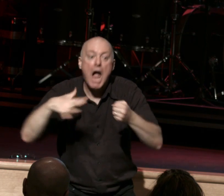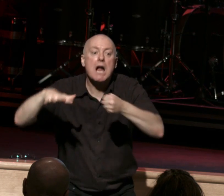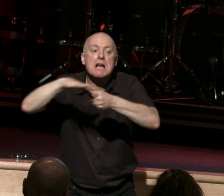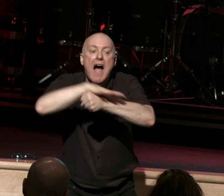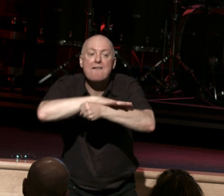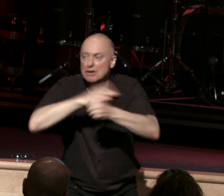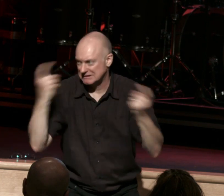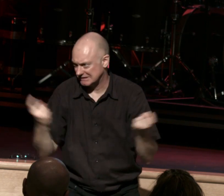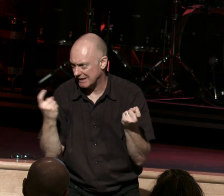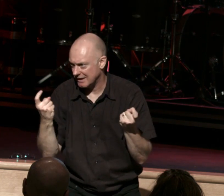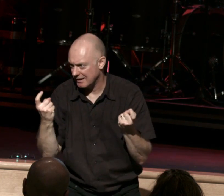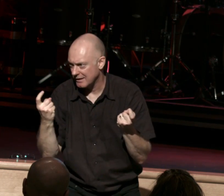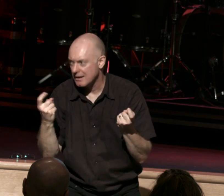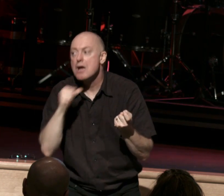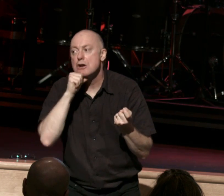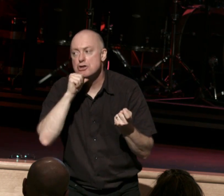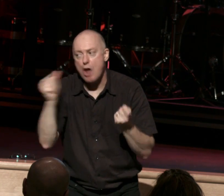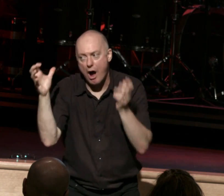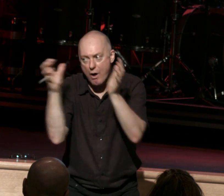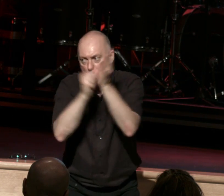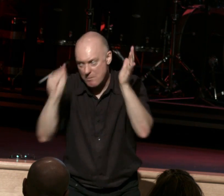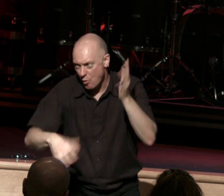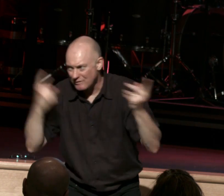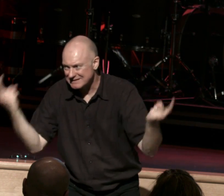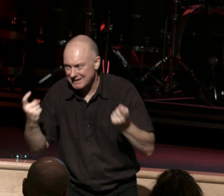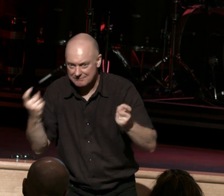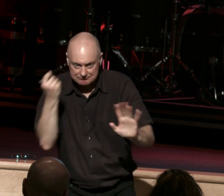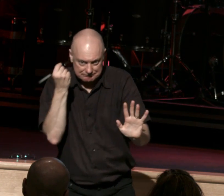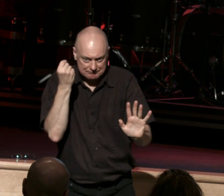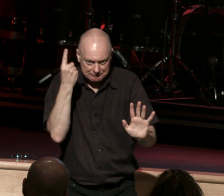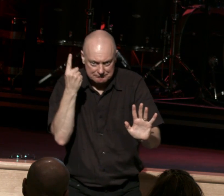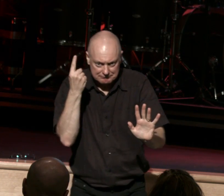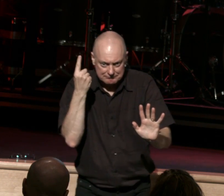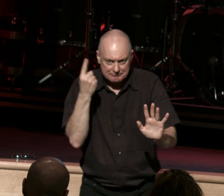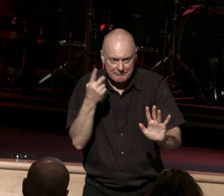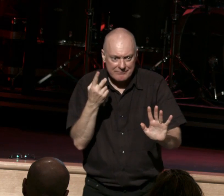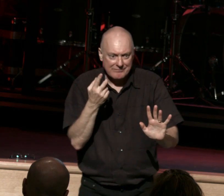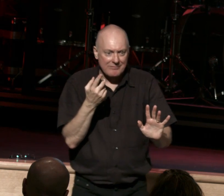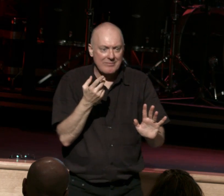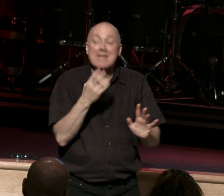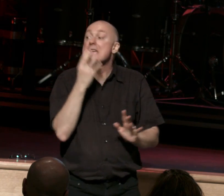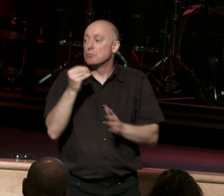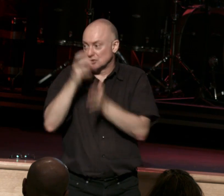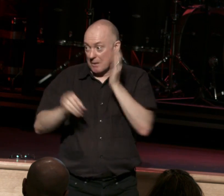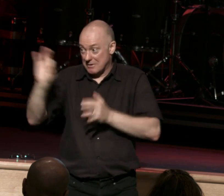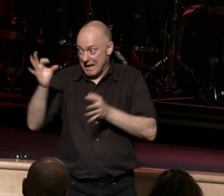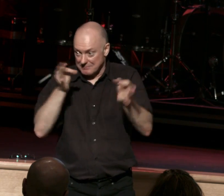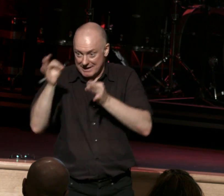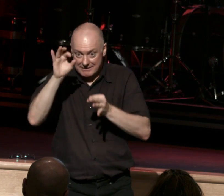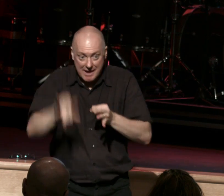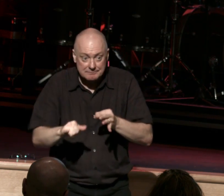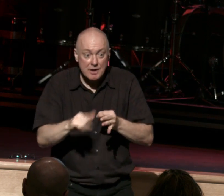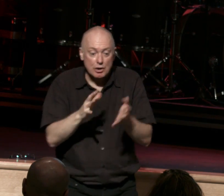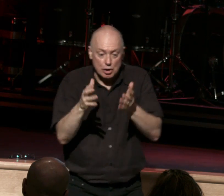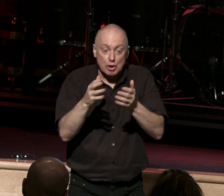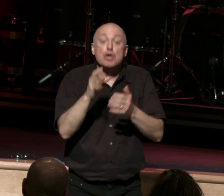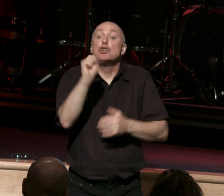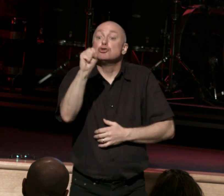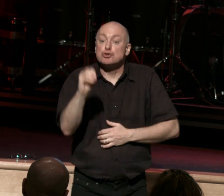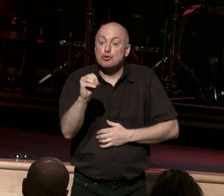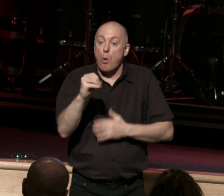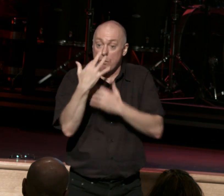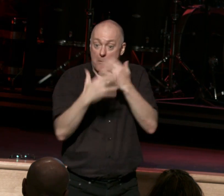sin. It covered sin. It did not take away sins, as it says in Hebrews 9. So